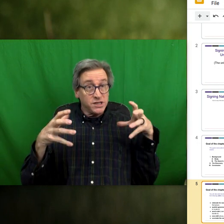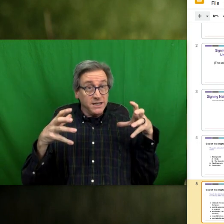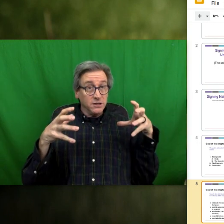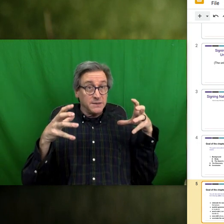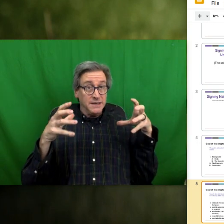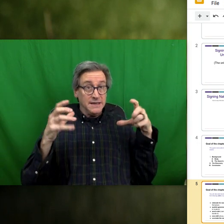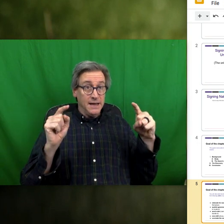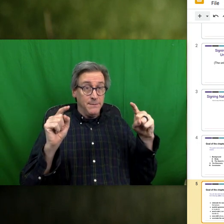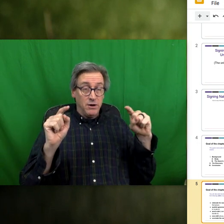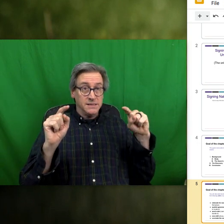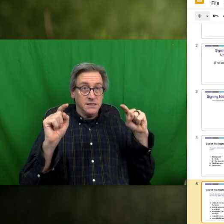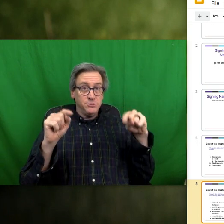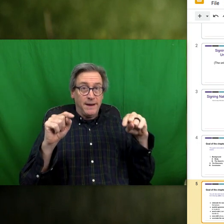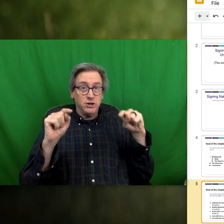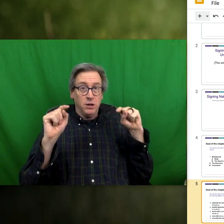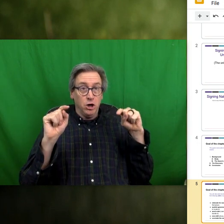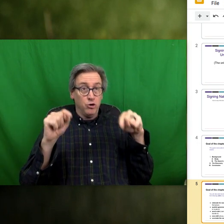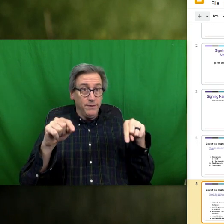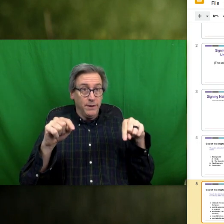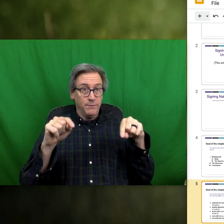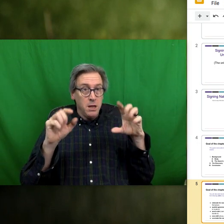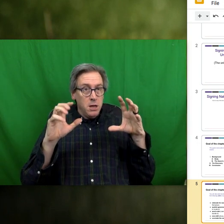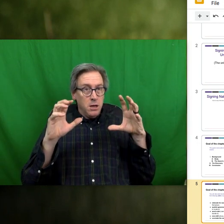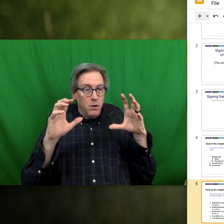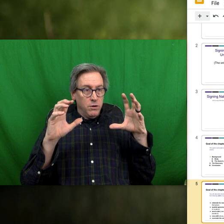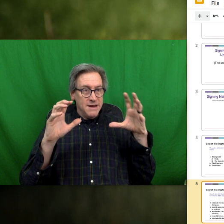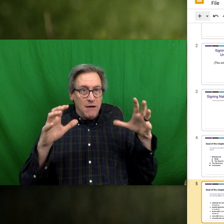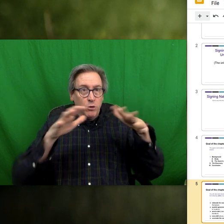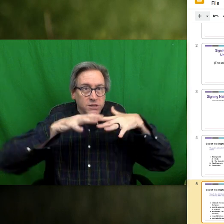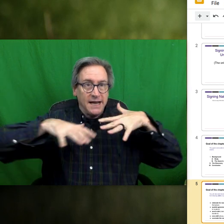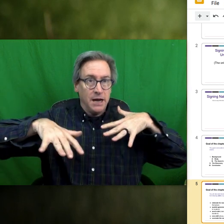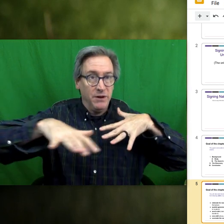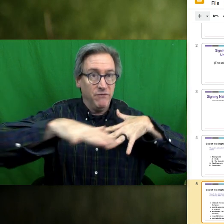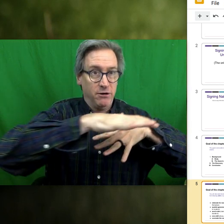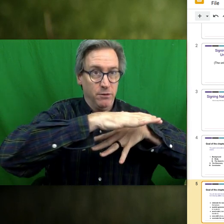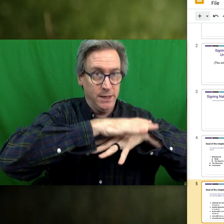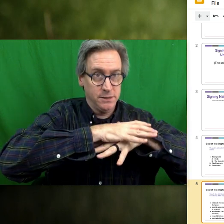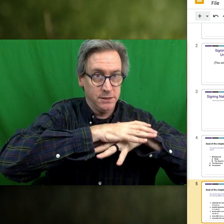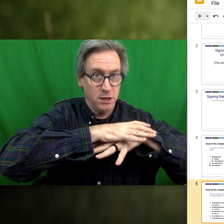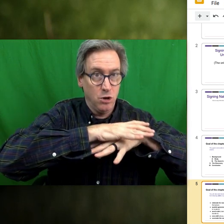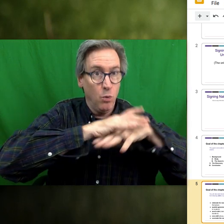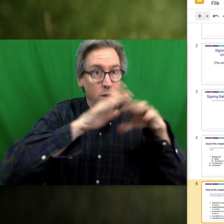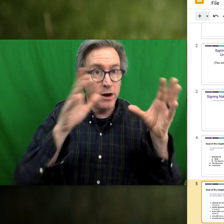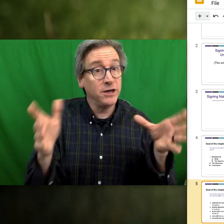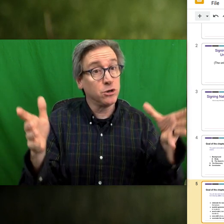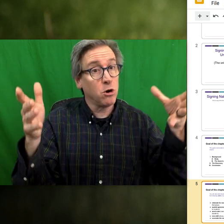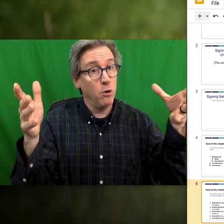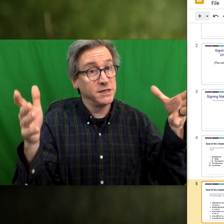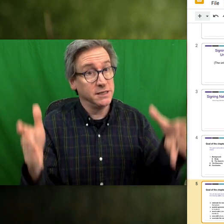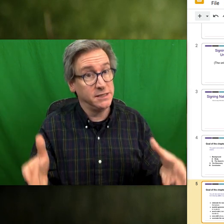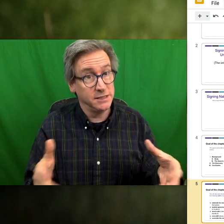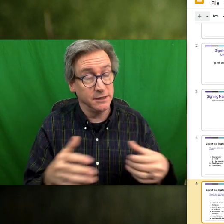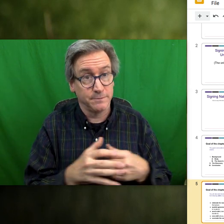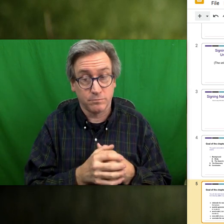Other skill to be thinking about is spatial agreement. Now that we're setting up environments, we want to make sure we're